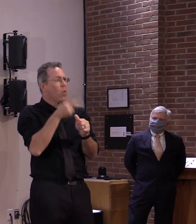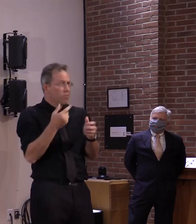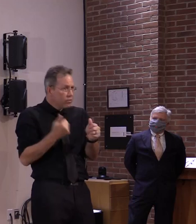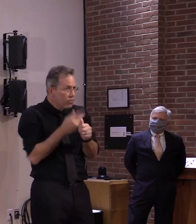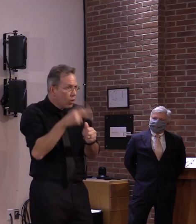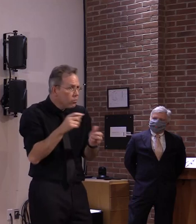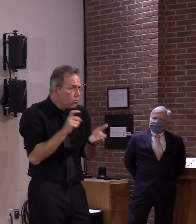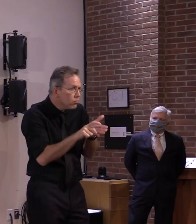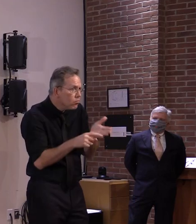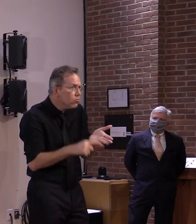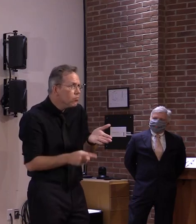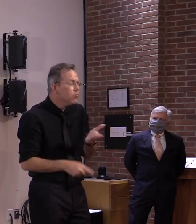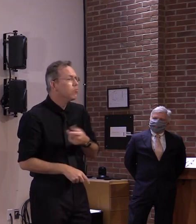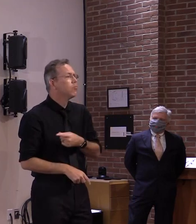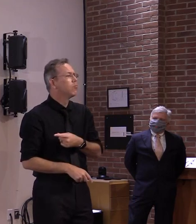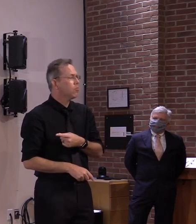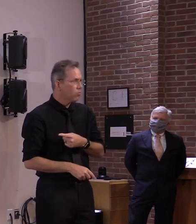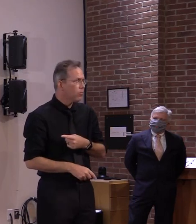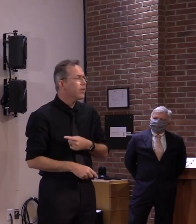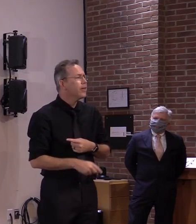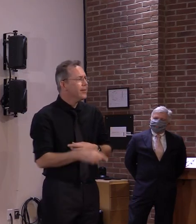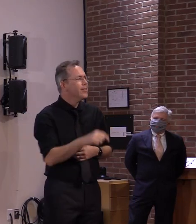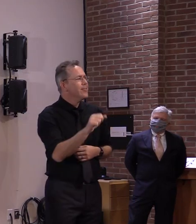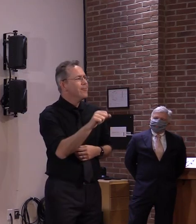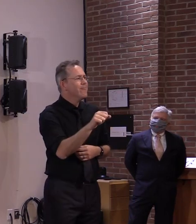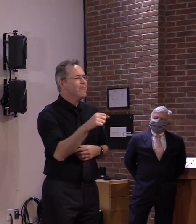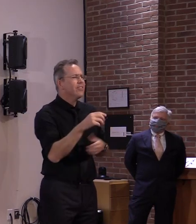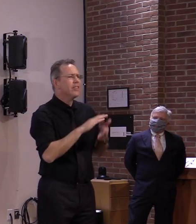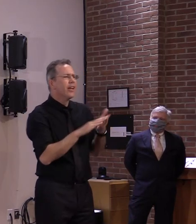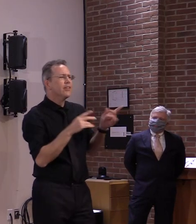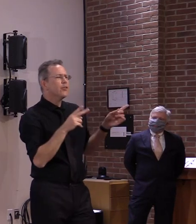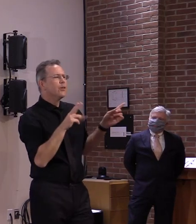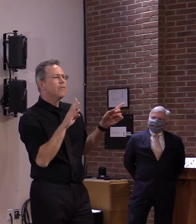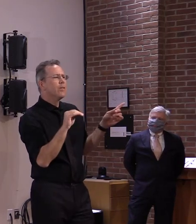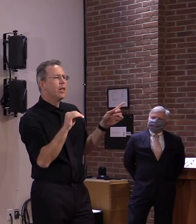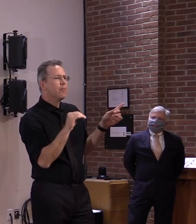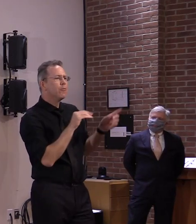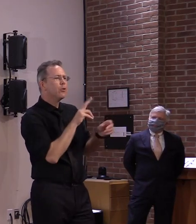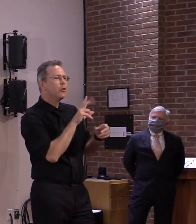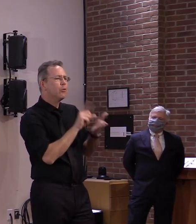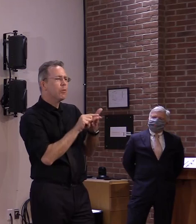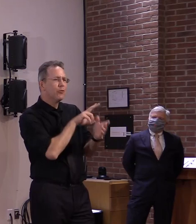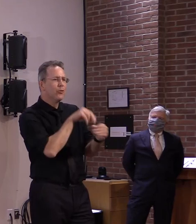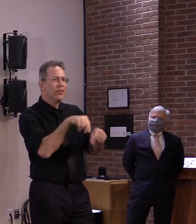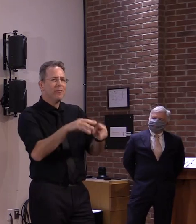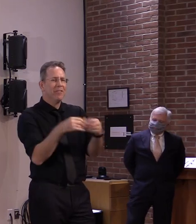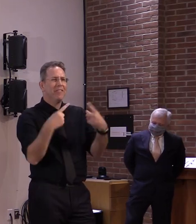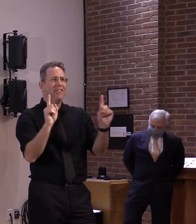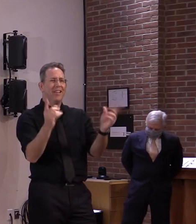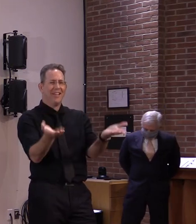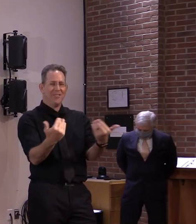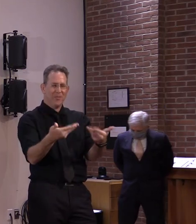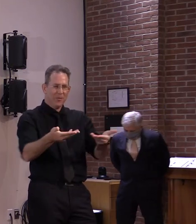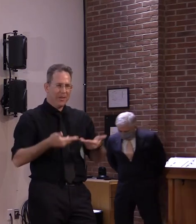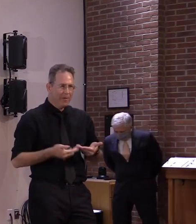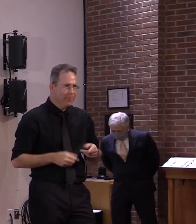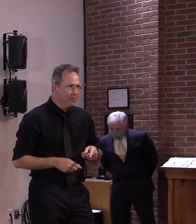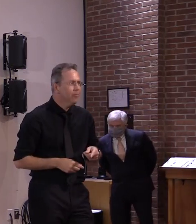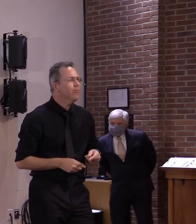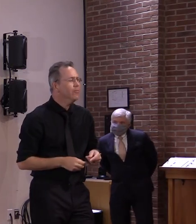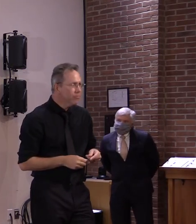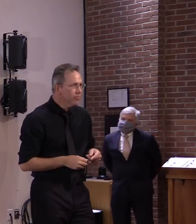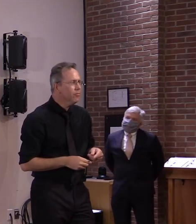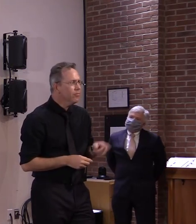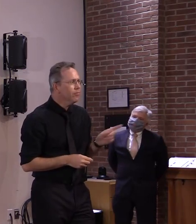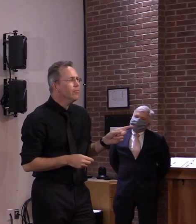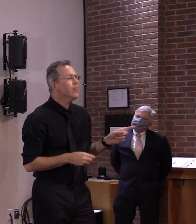cynic as part of our press conference today. The You're right. There were cases reported earlier this